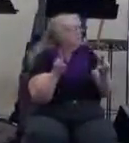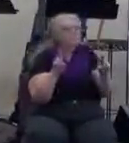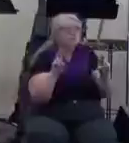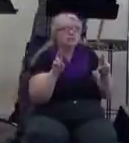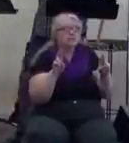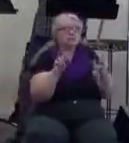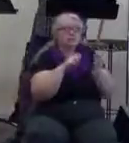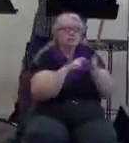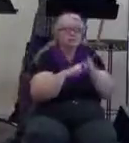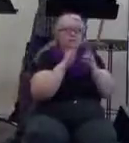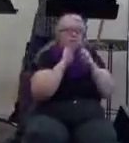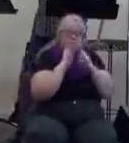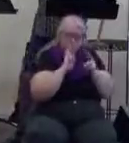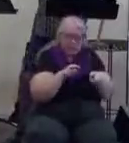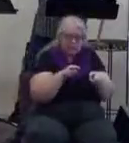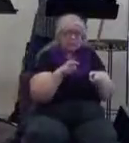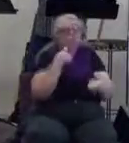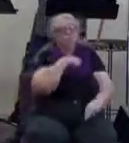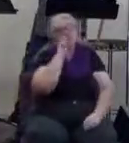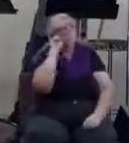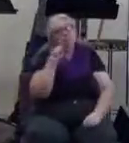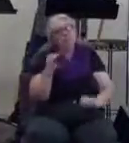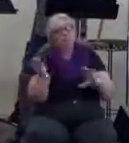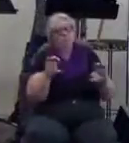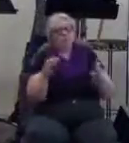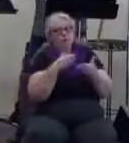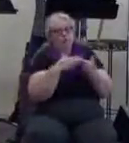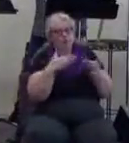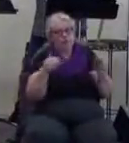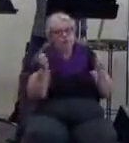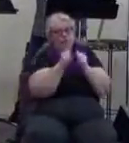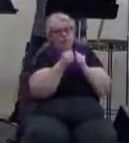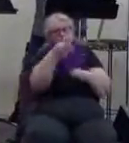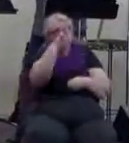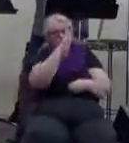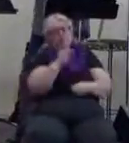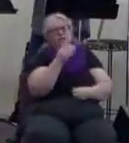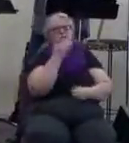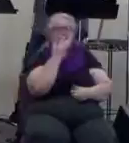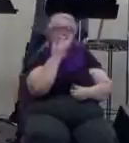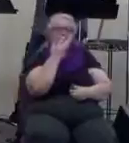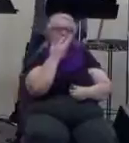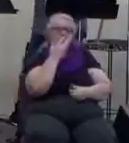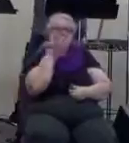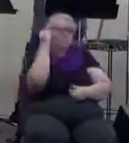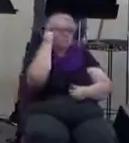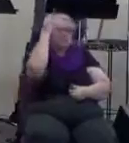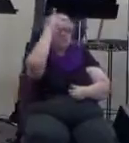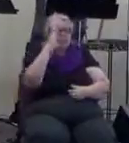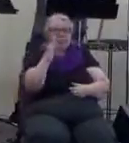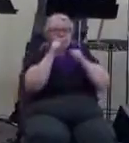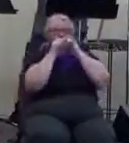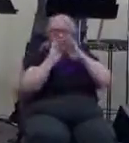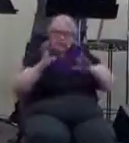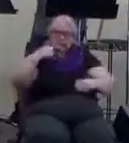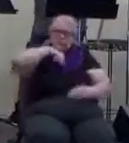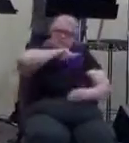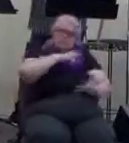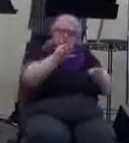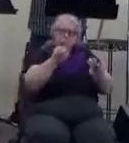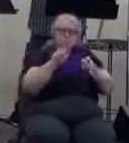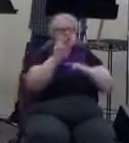We have to do something with God's favor. If God blesses us and wants to use